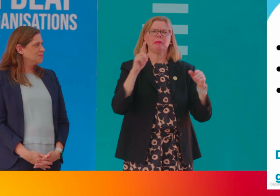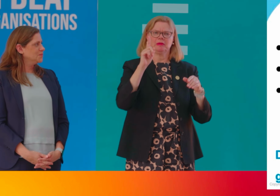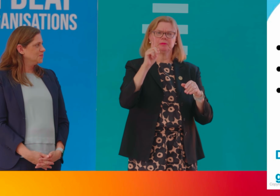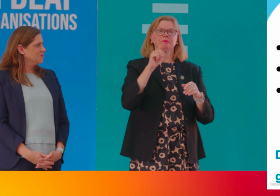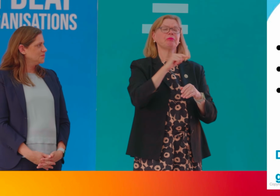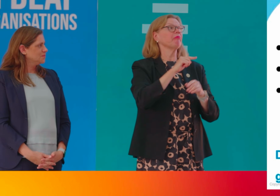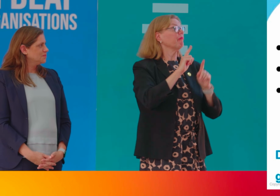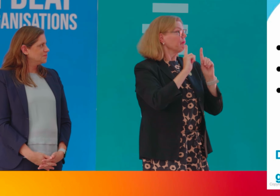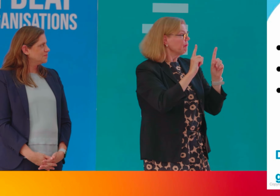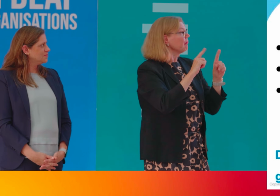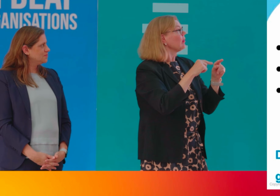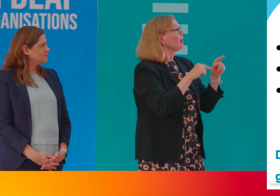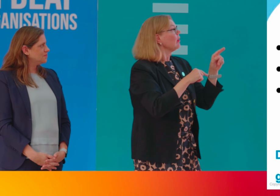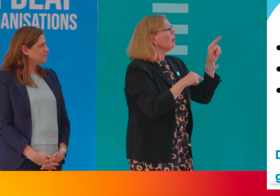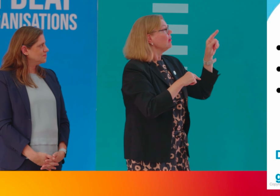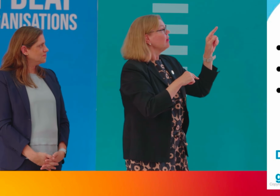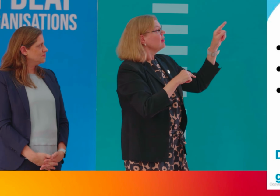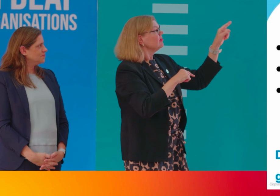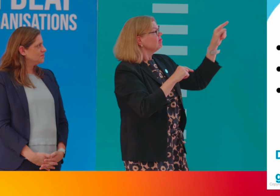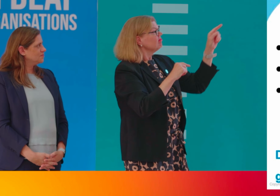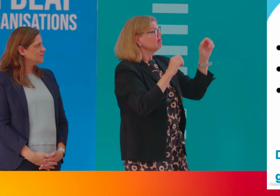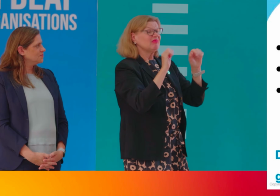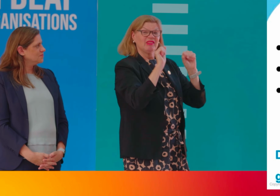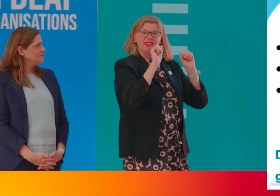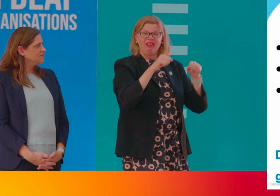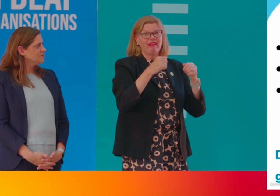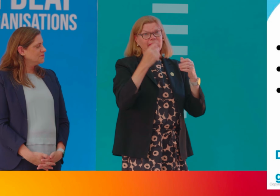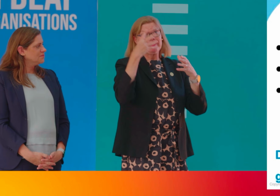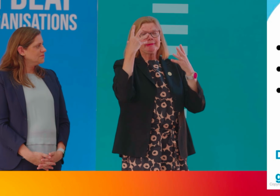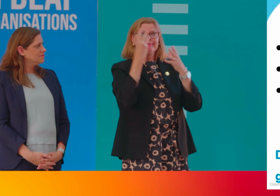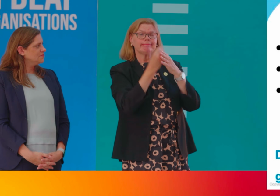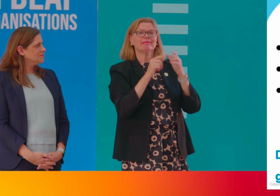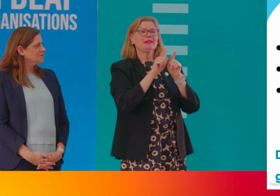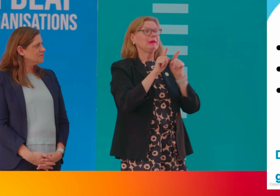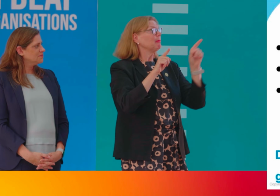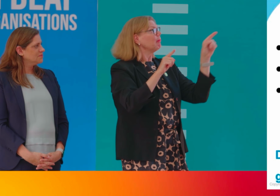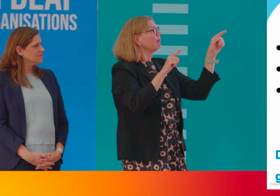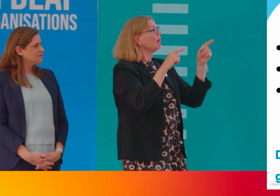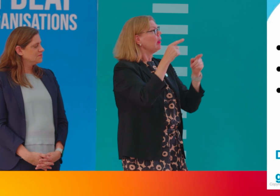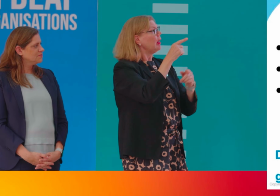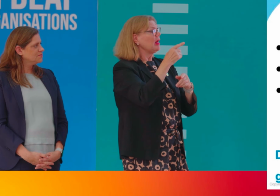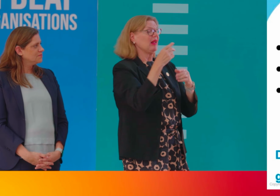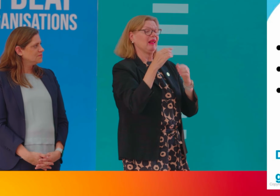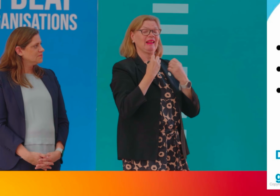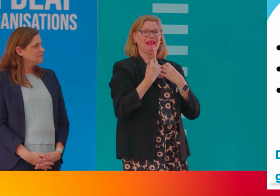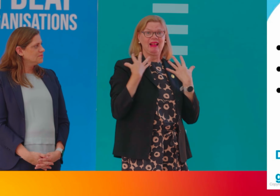and most of your countries have ratified this into law.